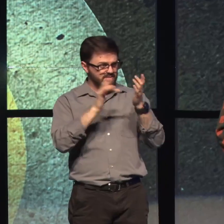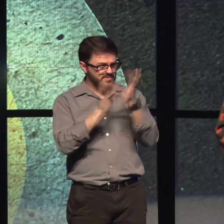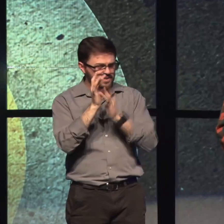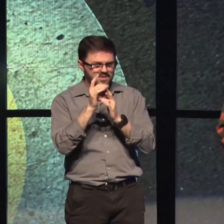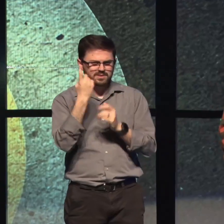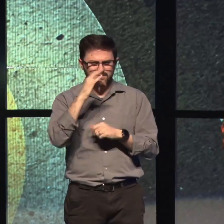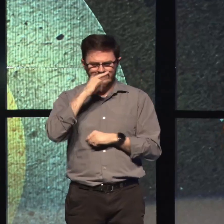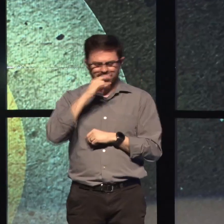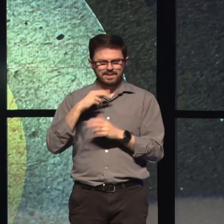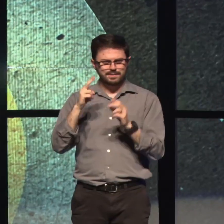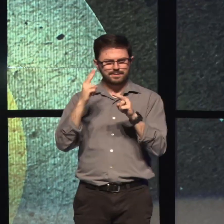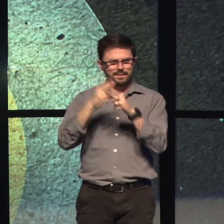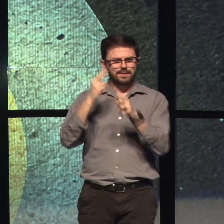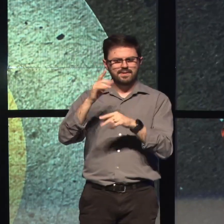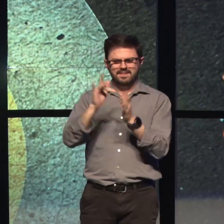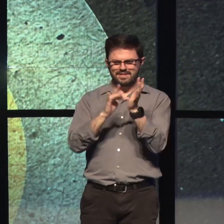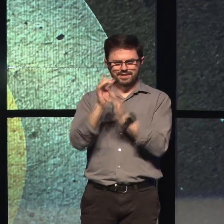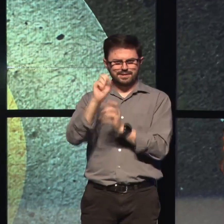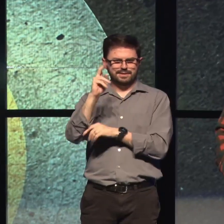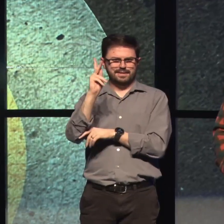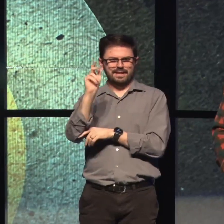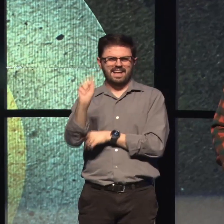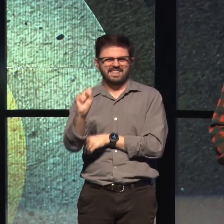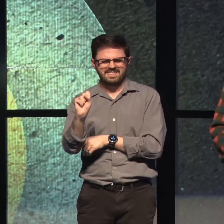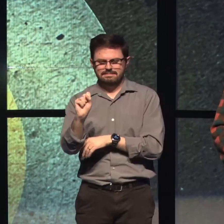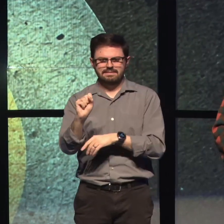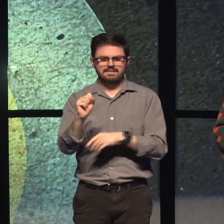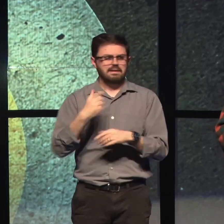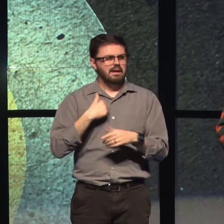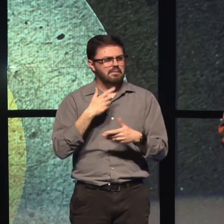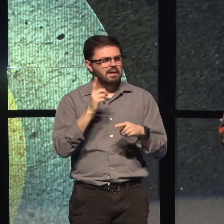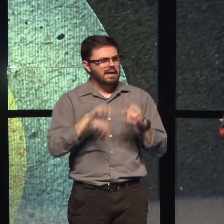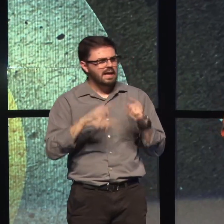them. The Jesus snacks are for everybody.